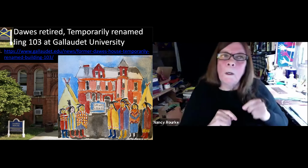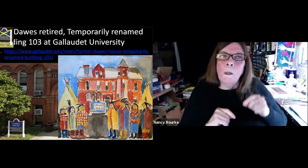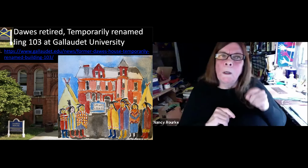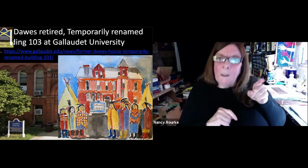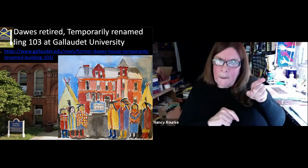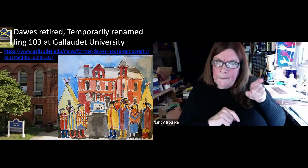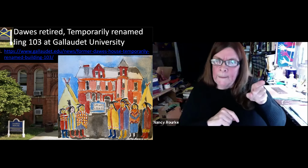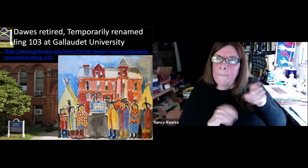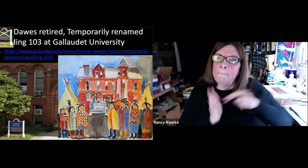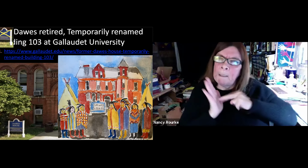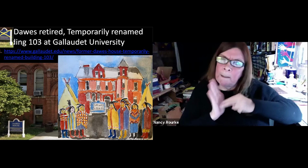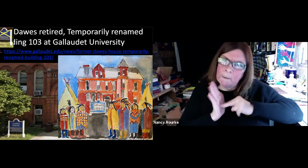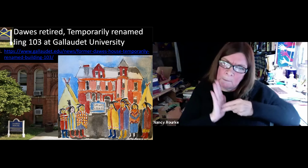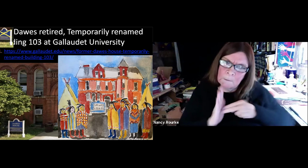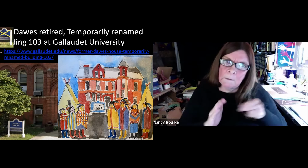right. I'm not sure if I'm exact on it.